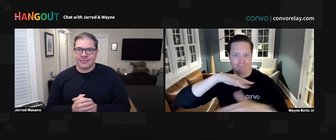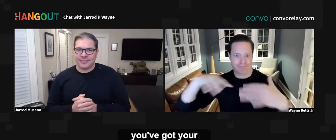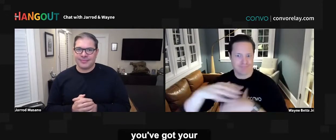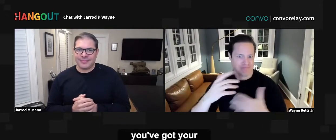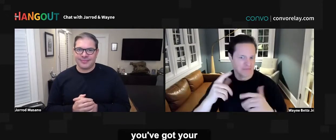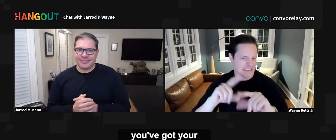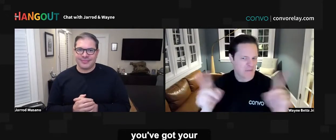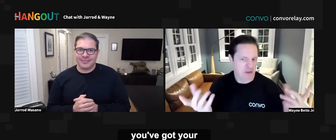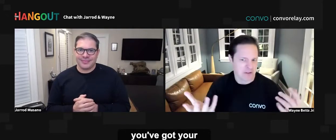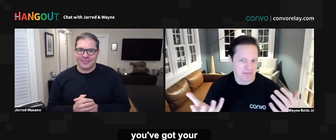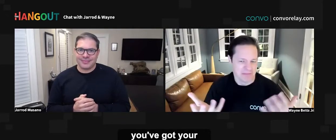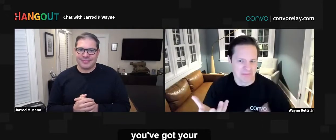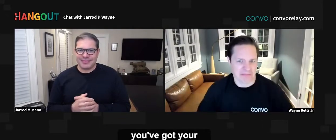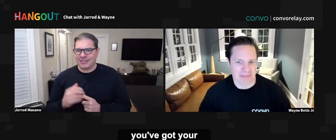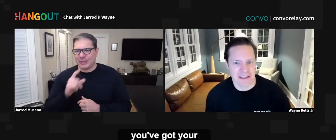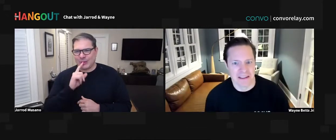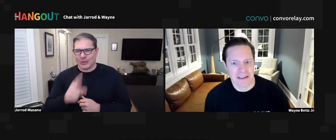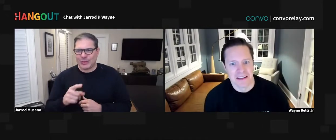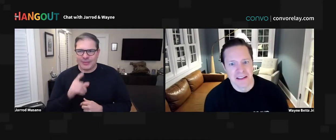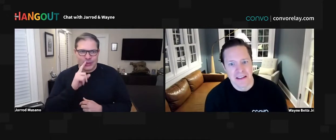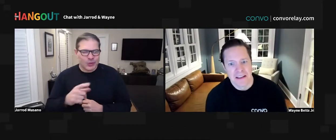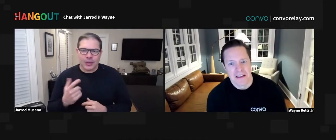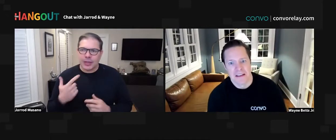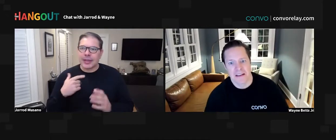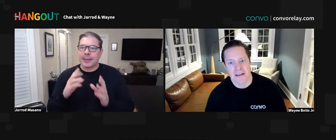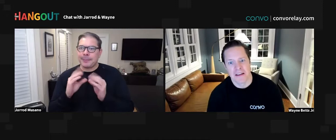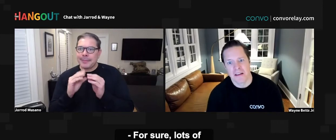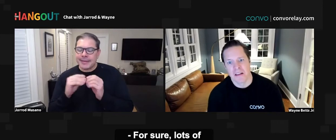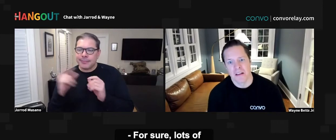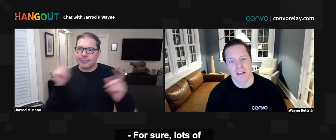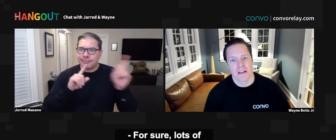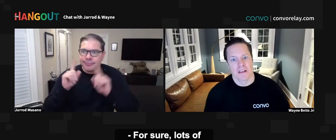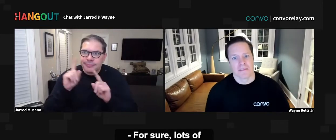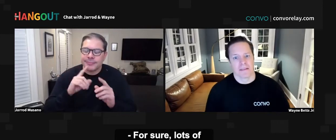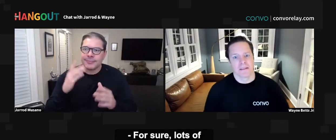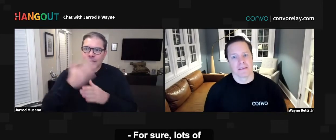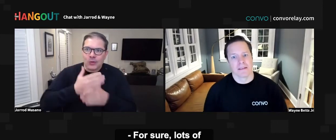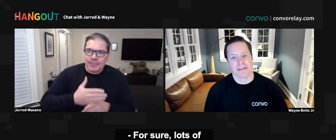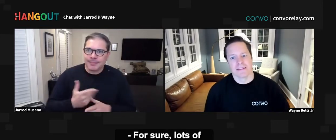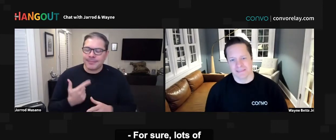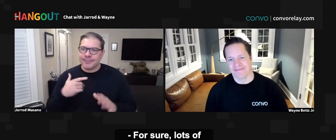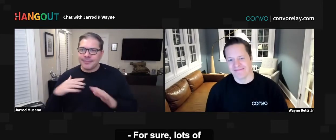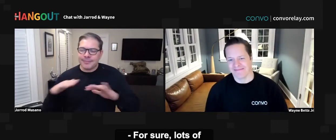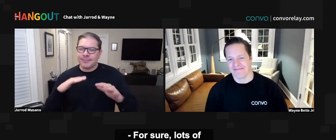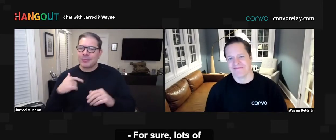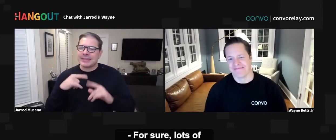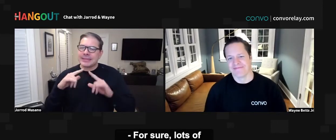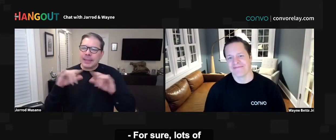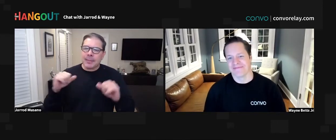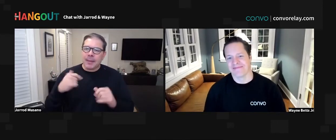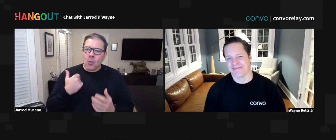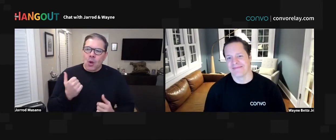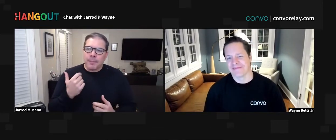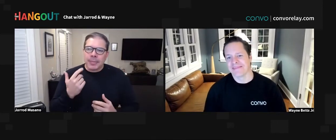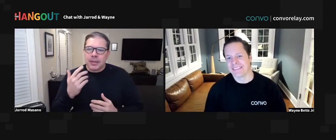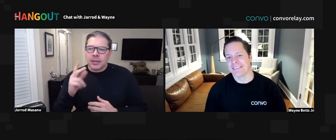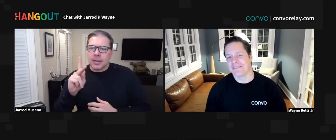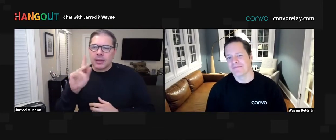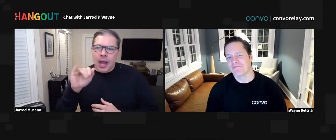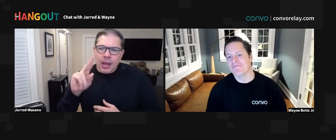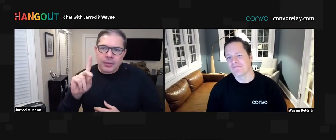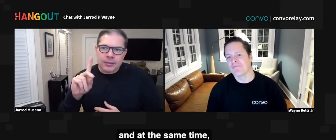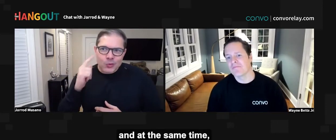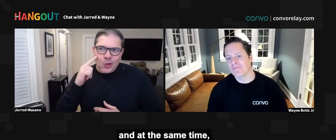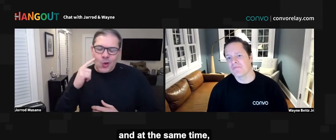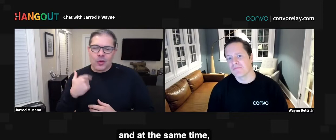working at home, you've got your kids running around. I mean, how's that different? For sure. Lots of times people come up and